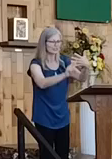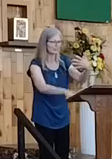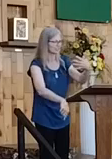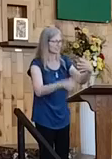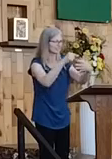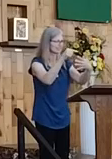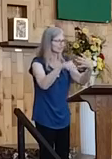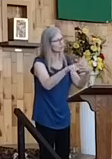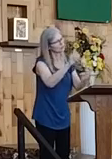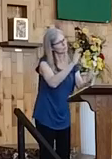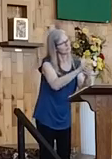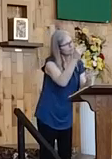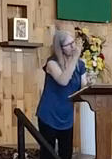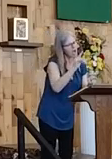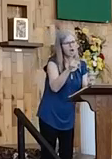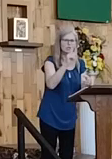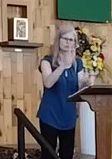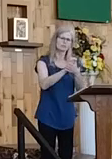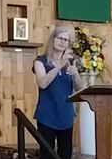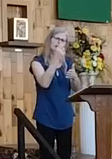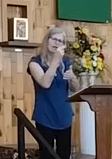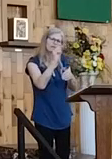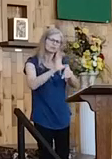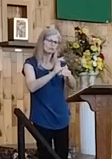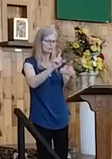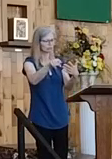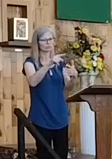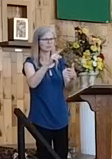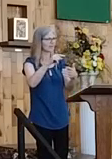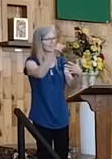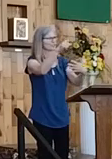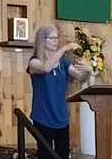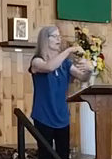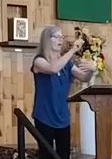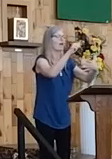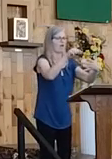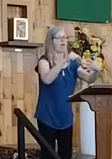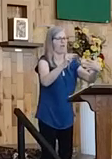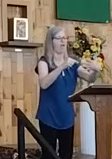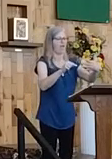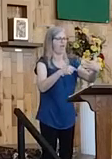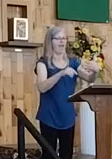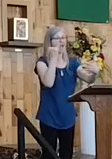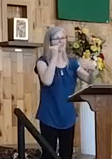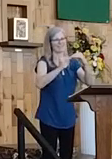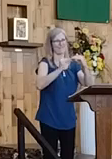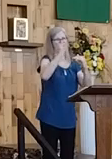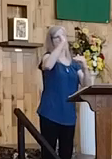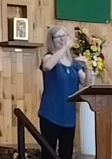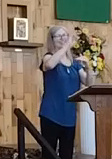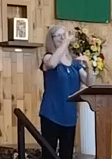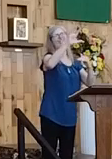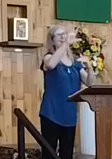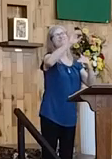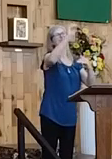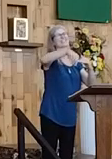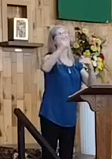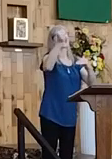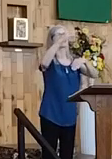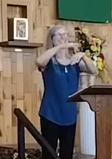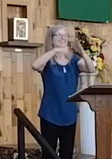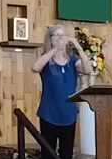God? Do you believe in the Catholic Church? Do you believe, and you check them off, and if you get over 75, can come into